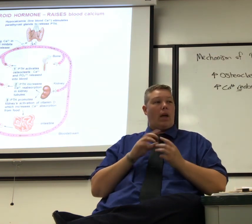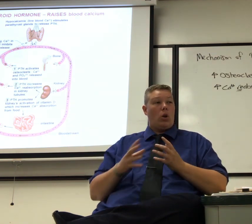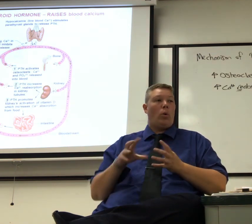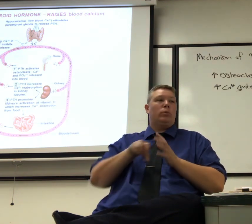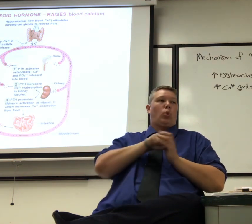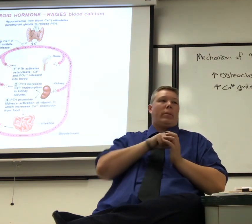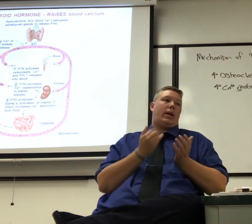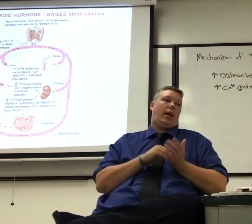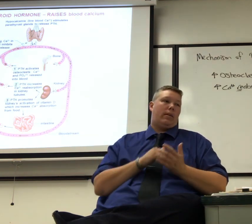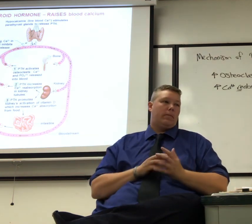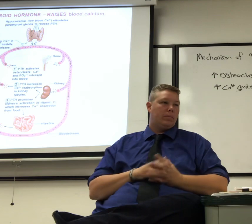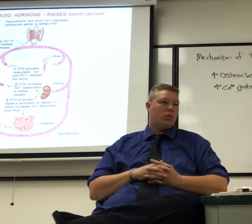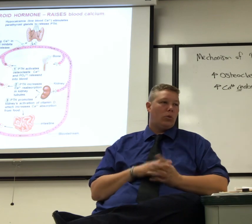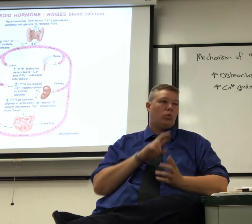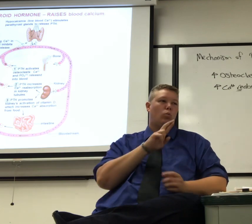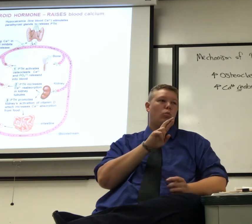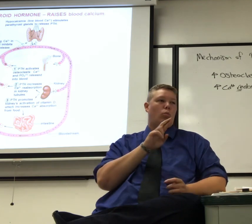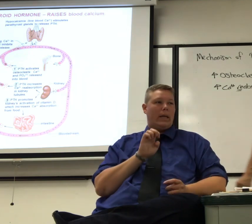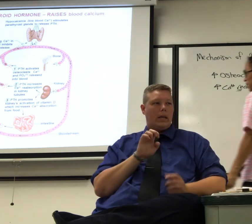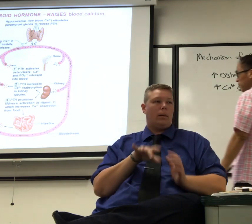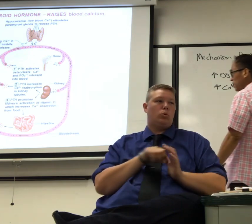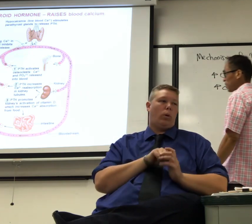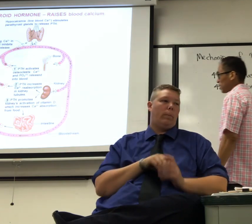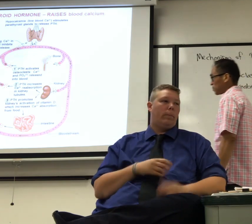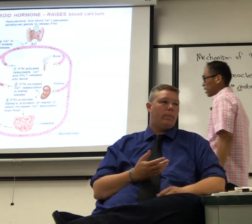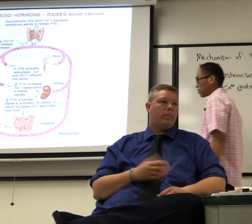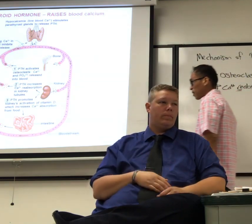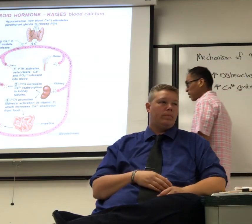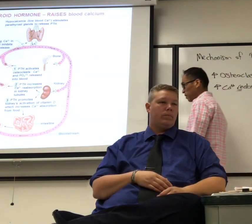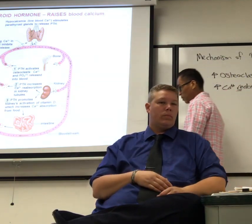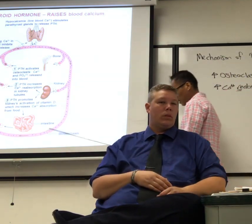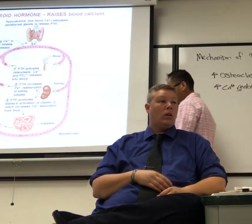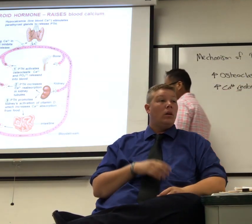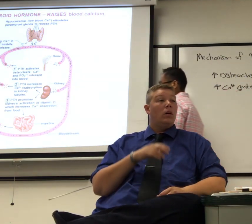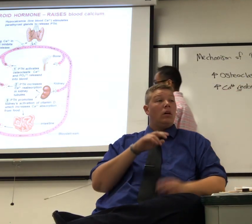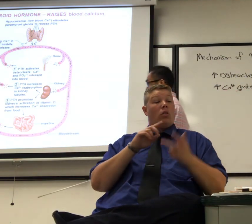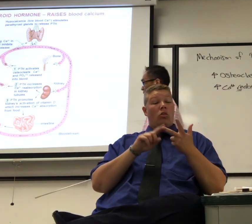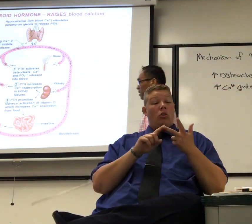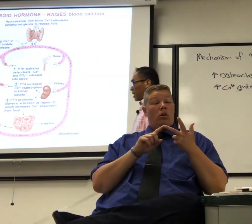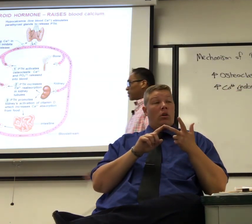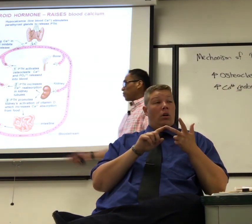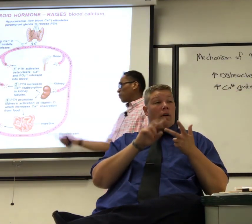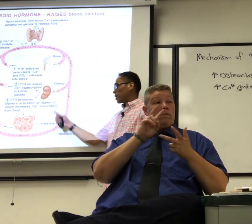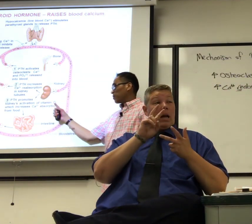gut. Kidney filters it out and you reabsorb it. Okay?